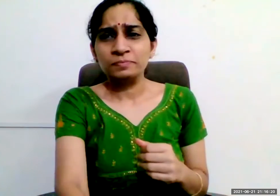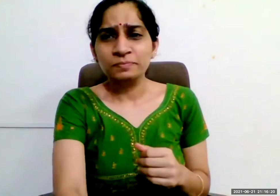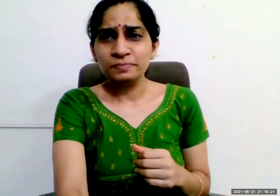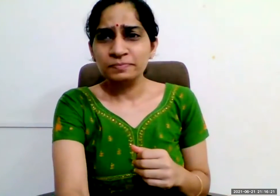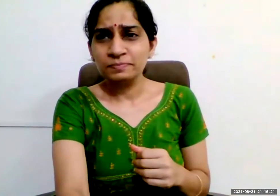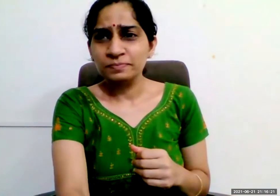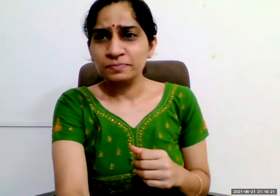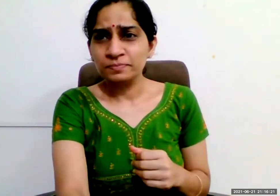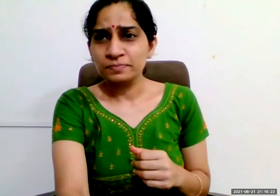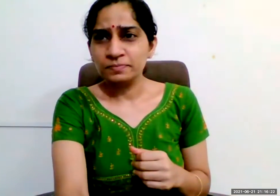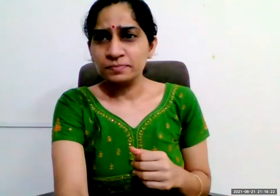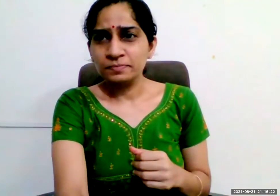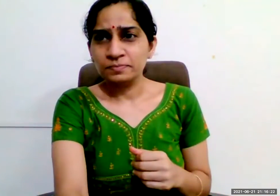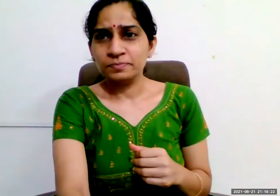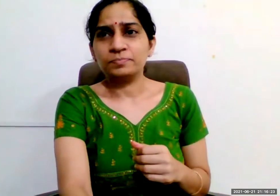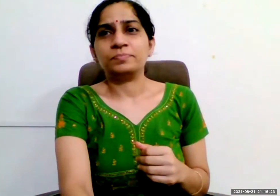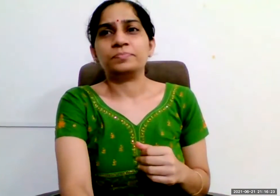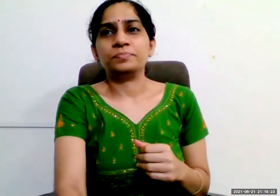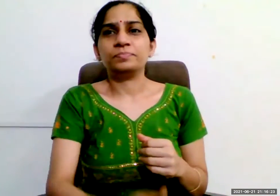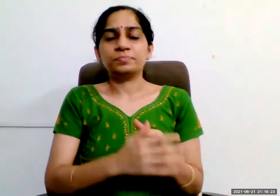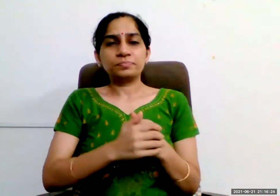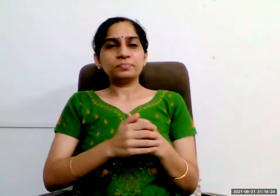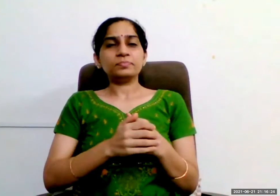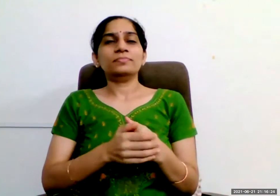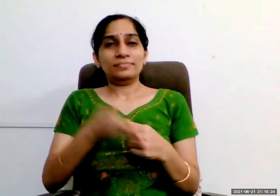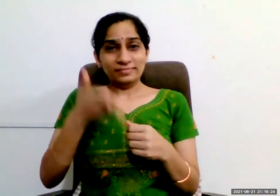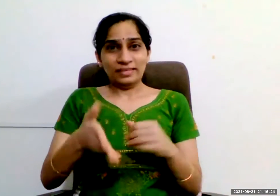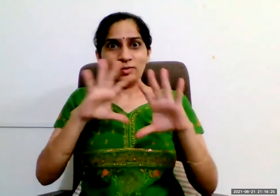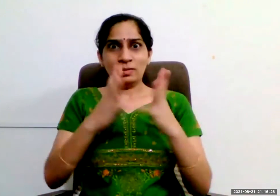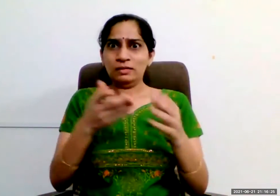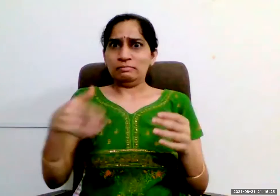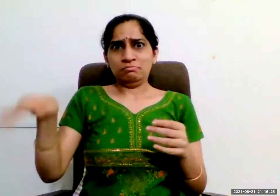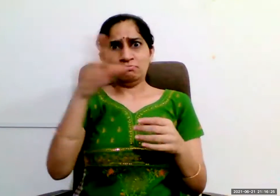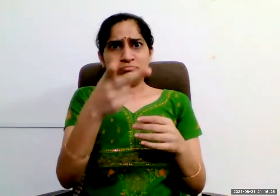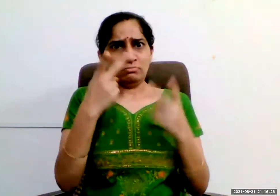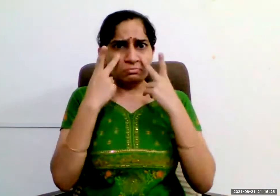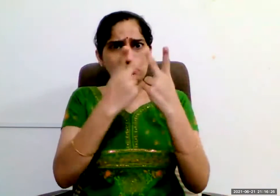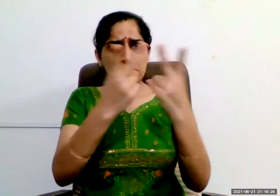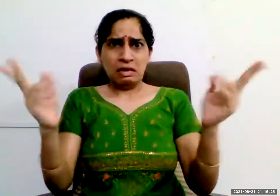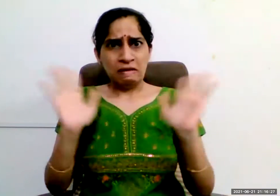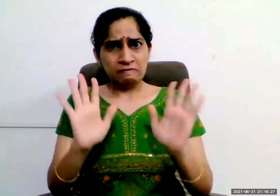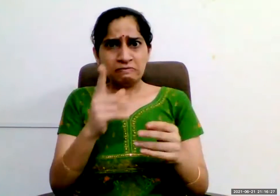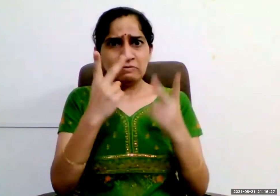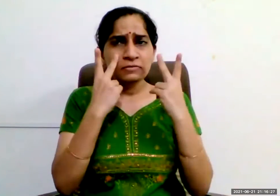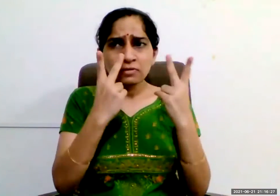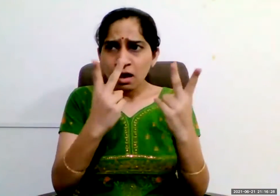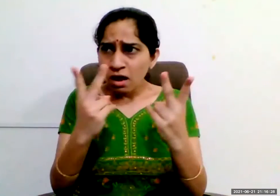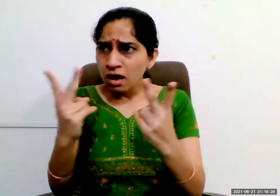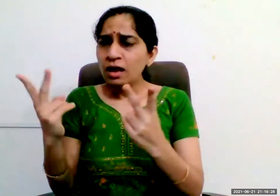So have you ever seen nowadays in today's world how humans have become greedy? How